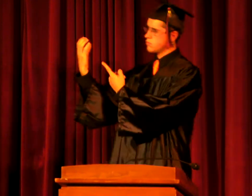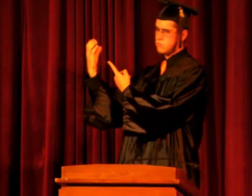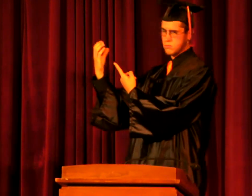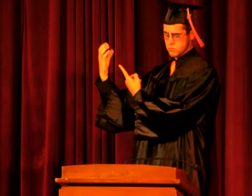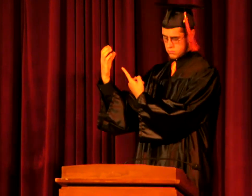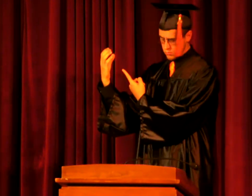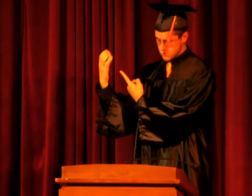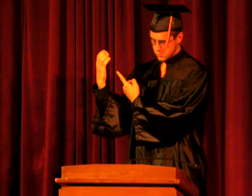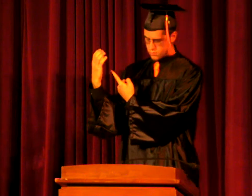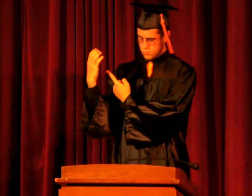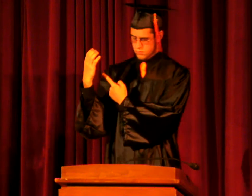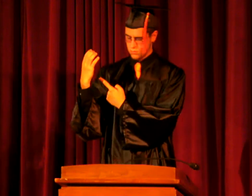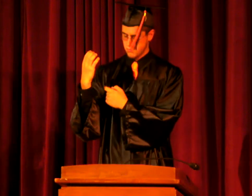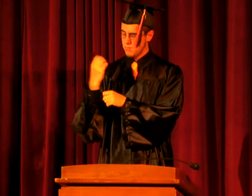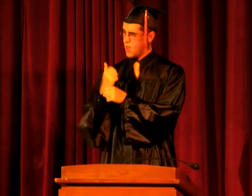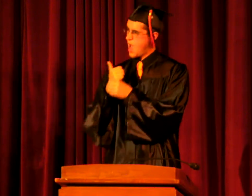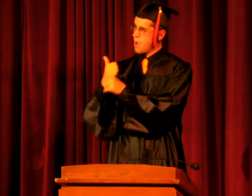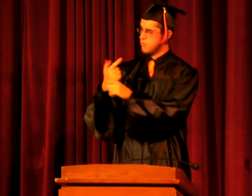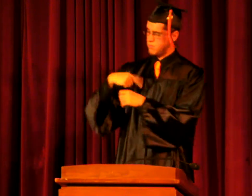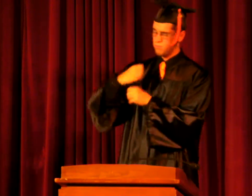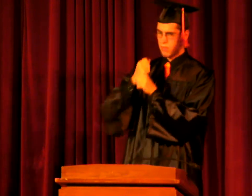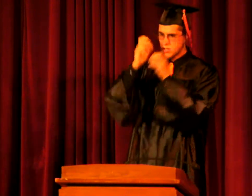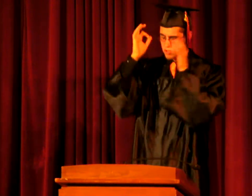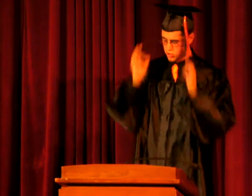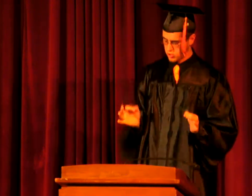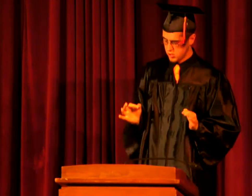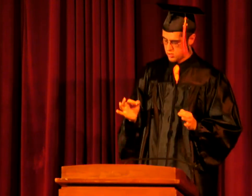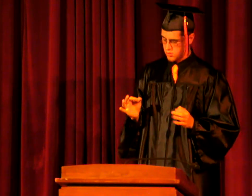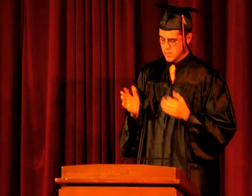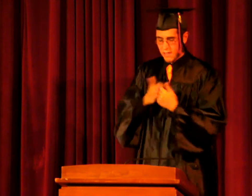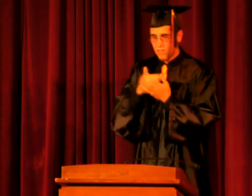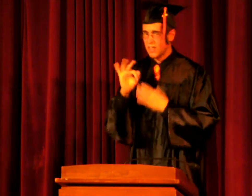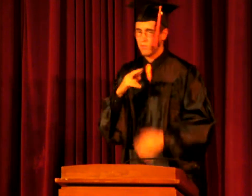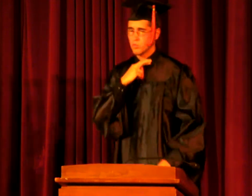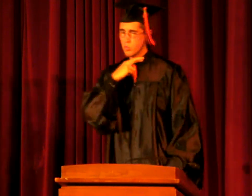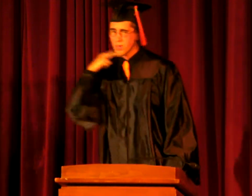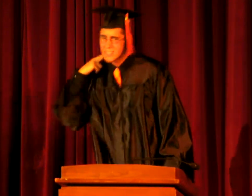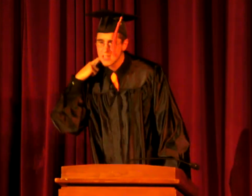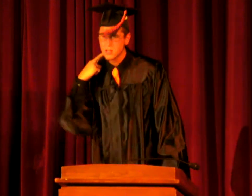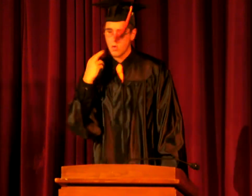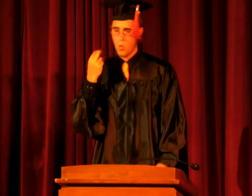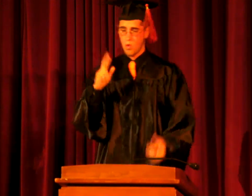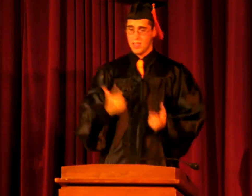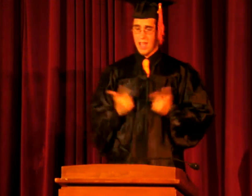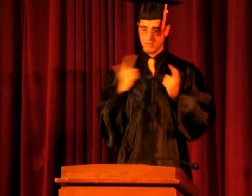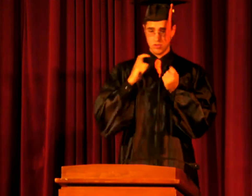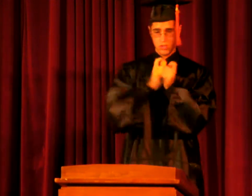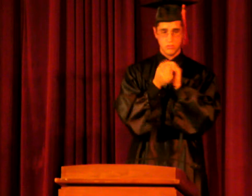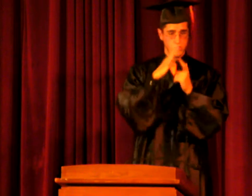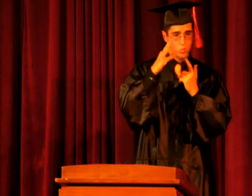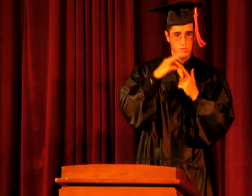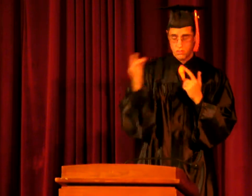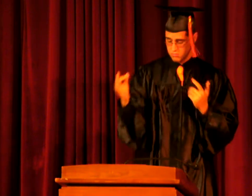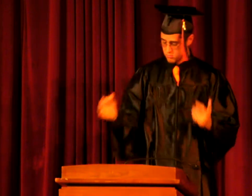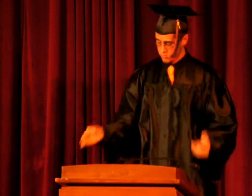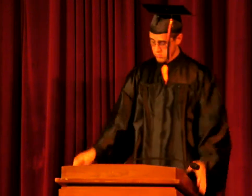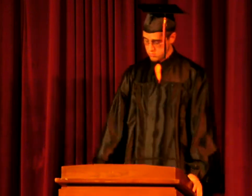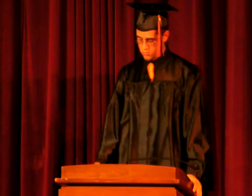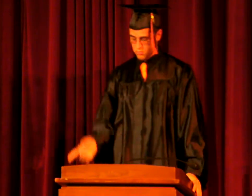If we look to our hearts, help us make these big decisions, even when it's risky,